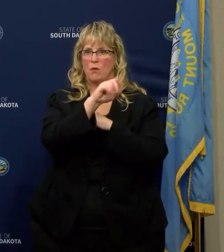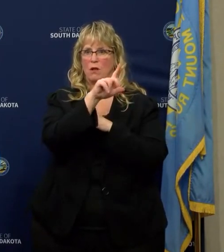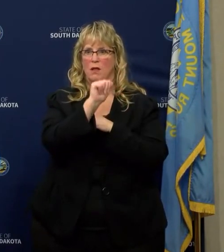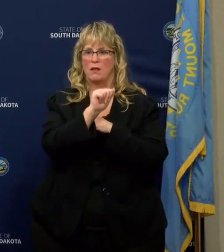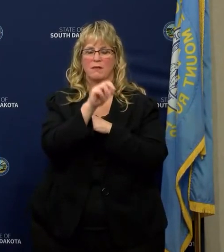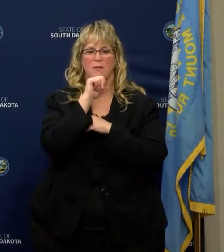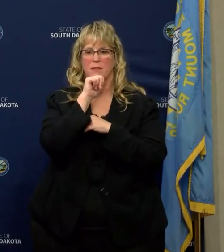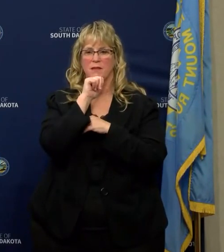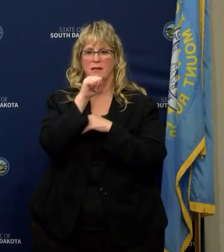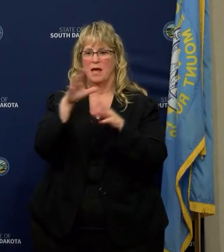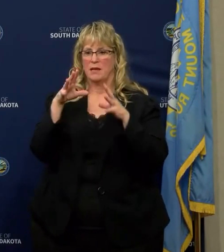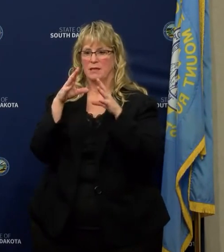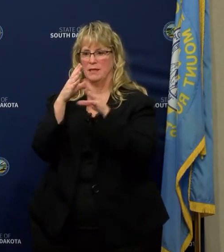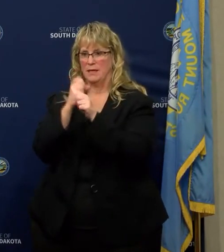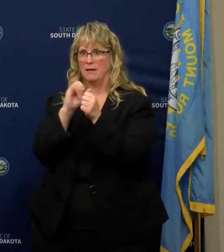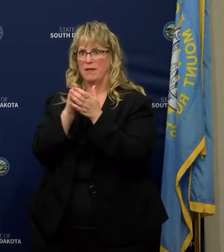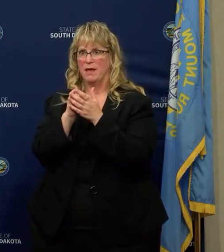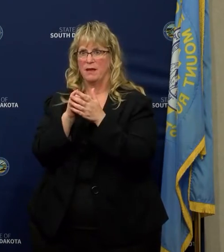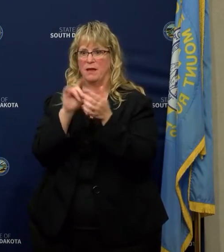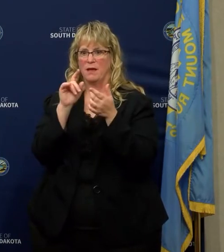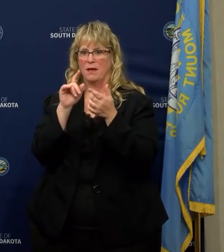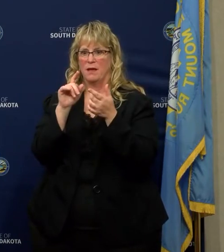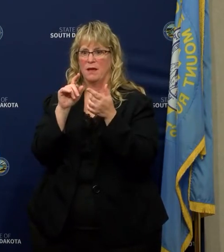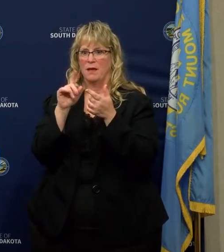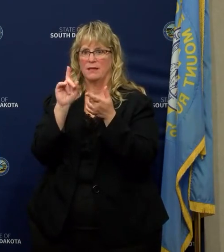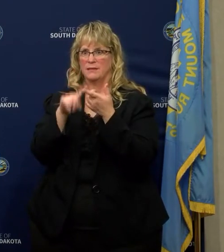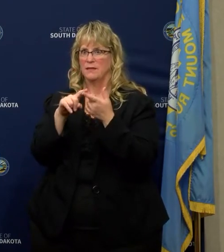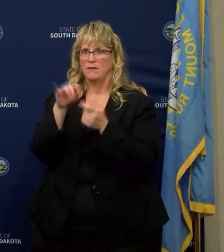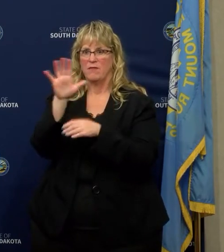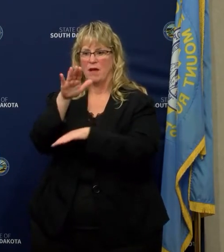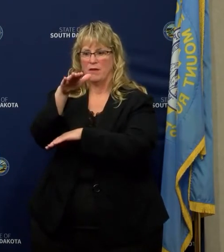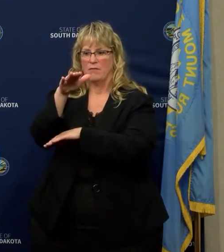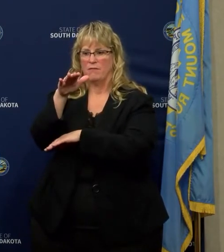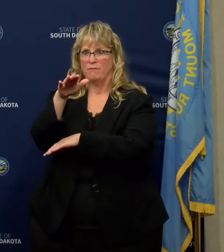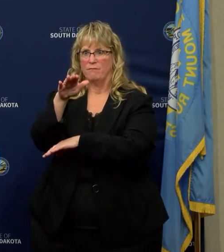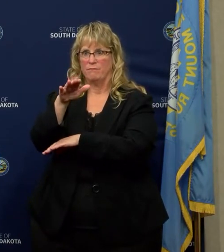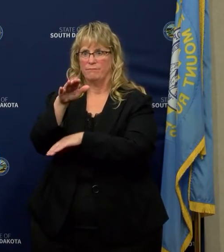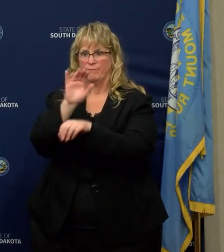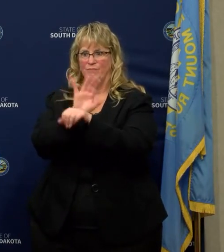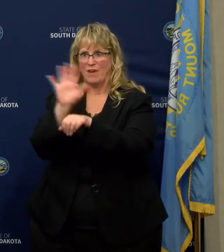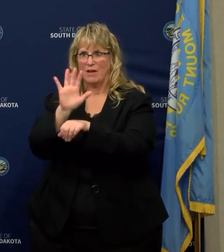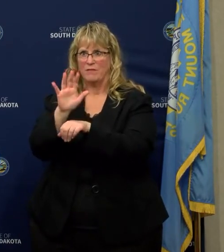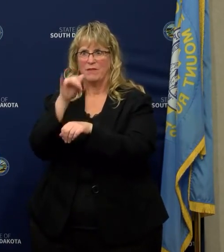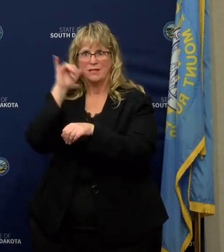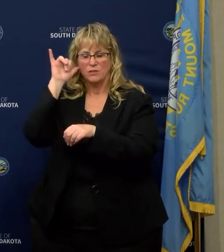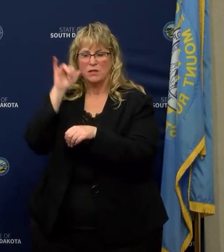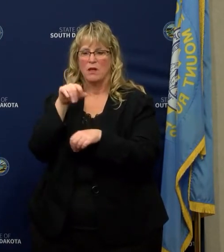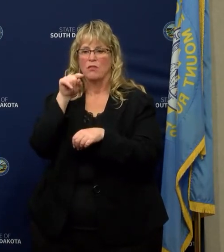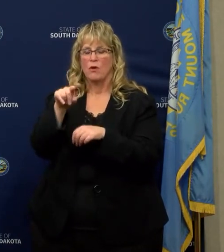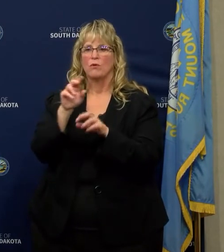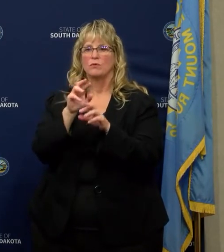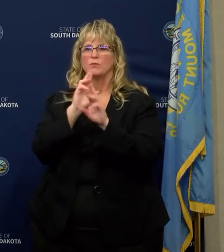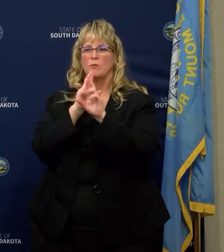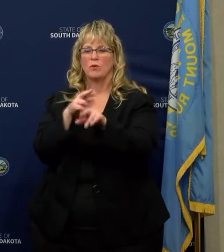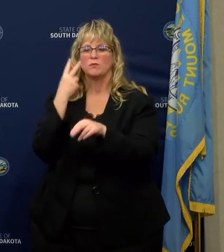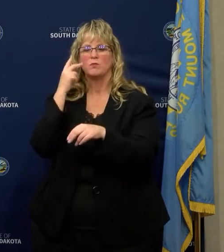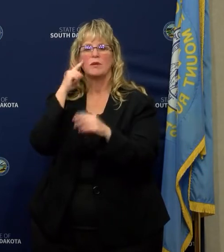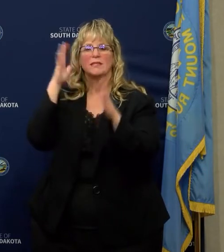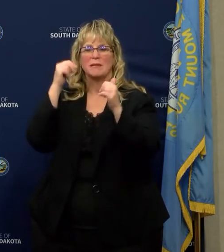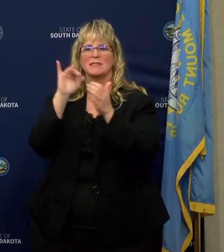not come in and were not reported by 5 p.m. yesterday, so they were not part of the count today. Based on those media reports, we would expect to see